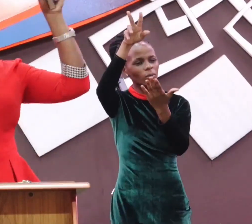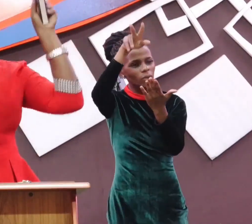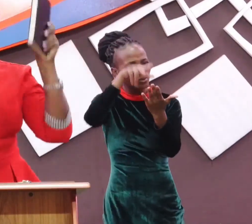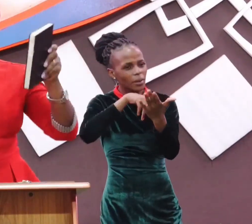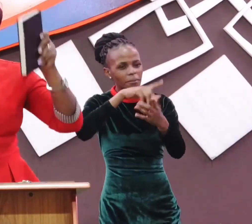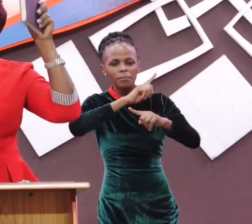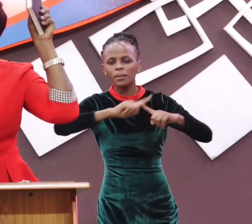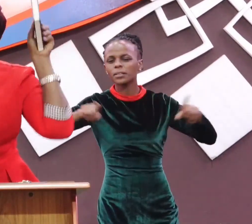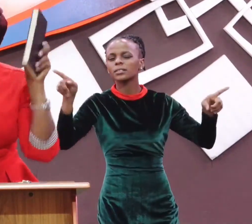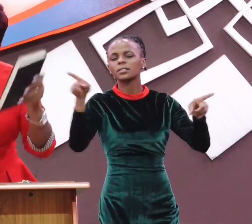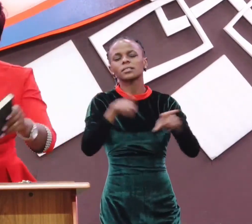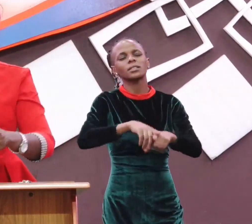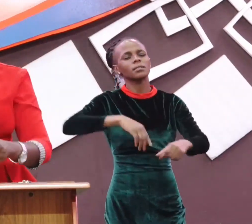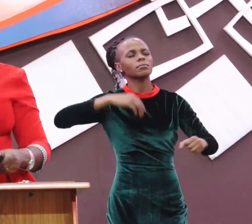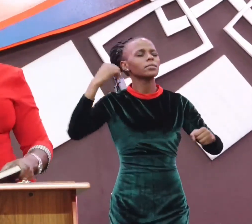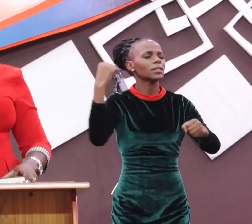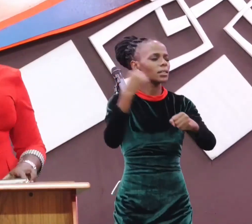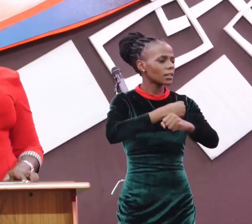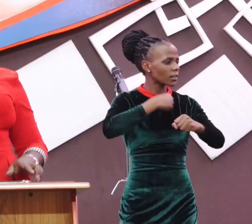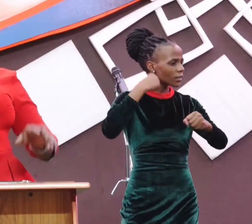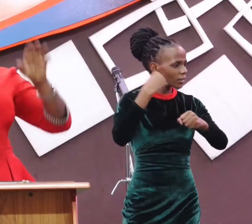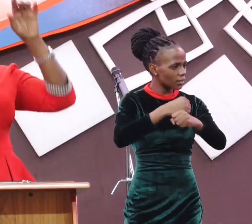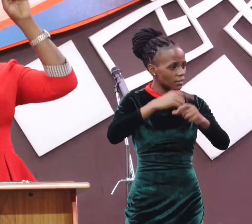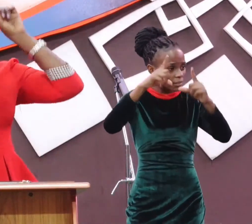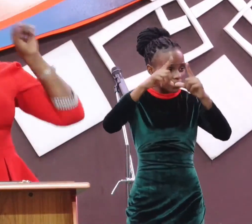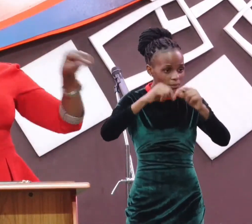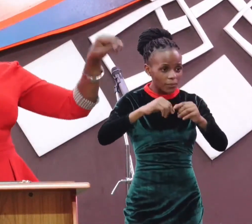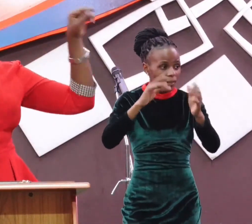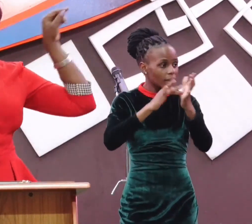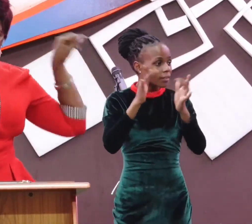it, but you did the word.